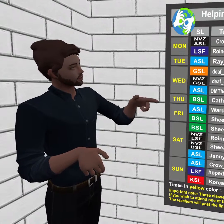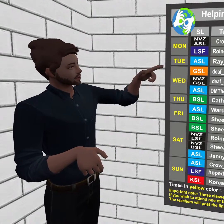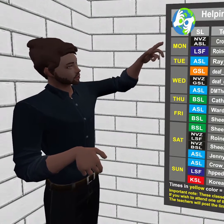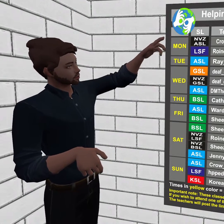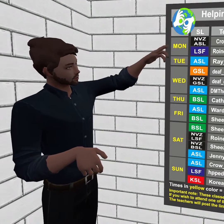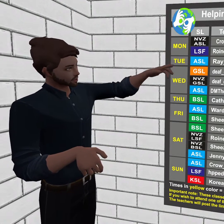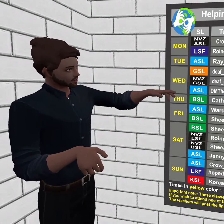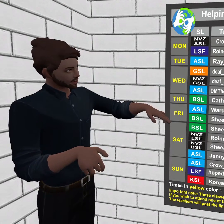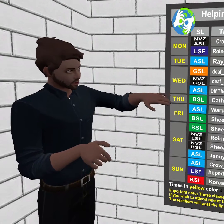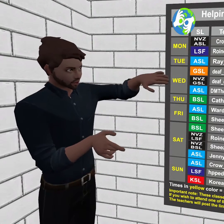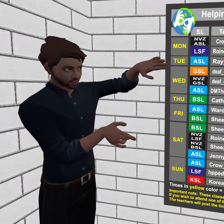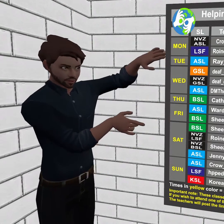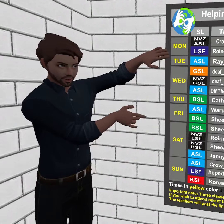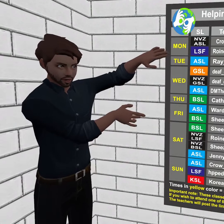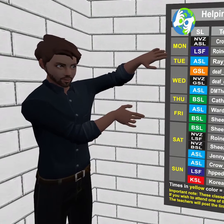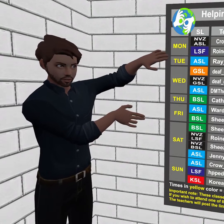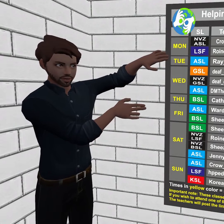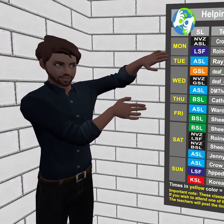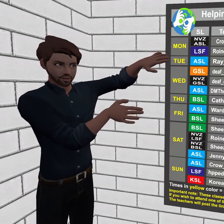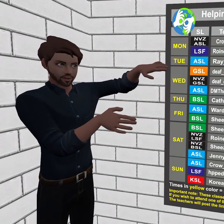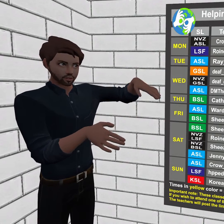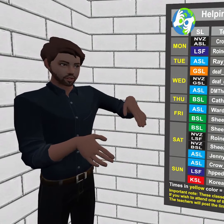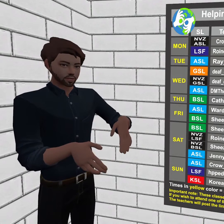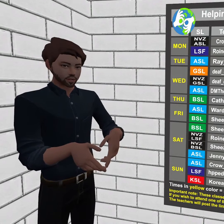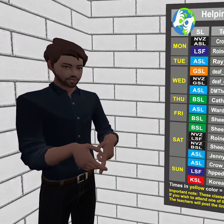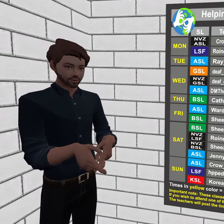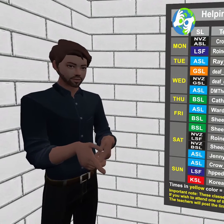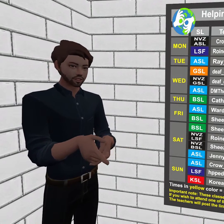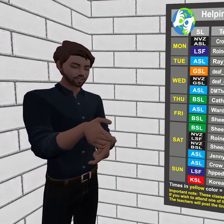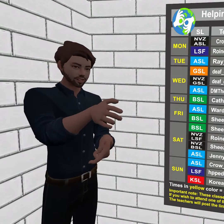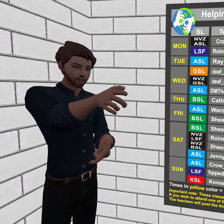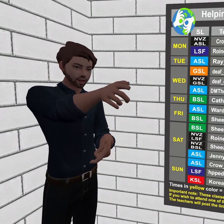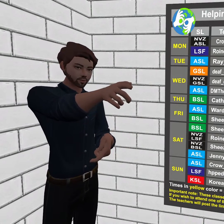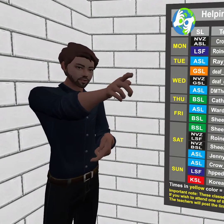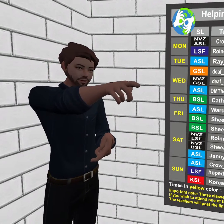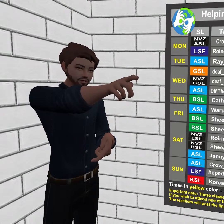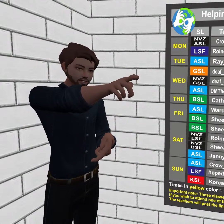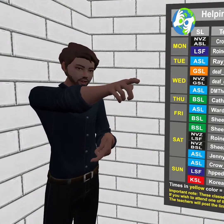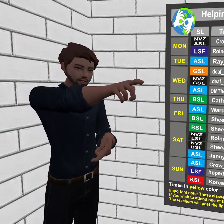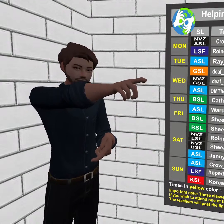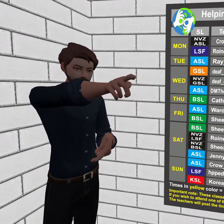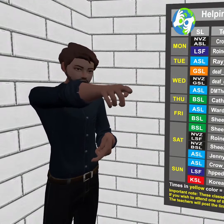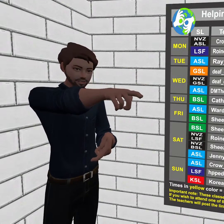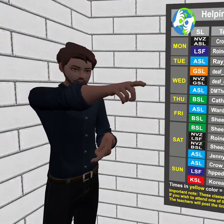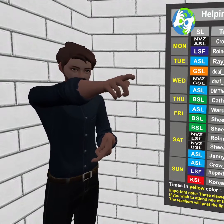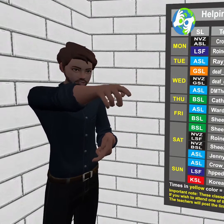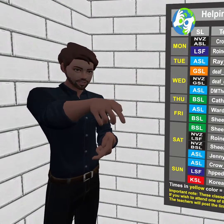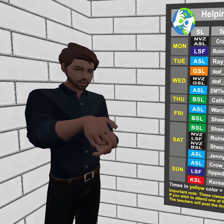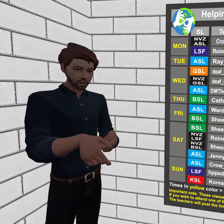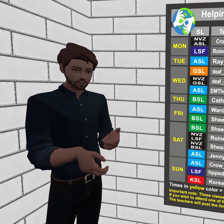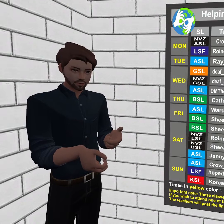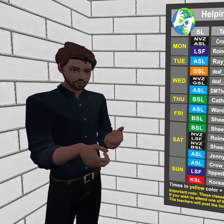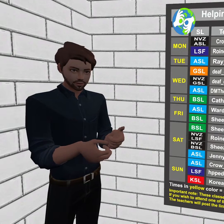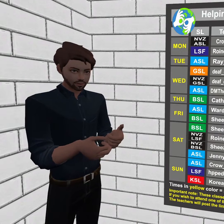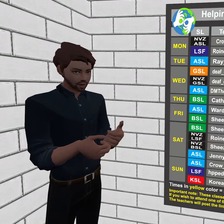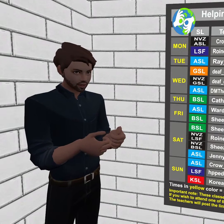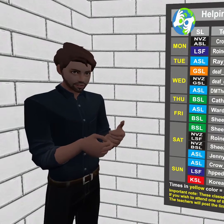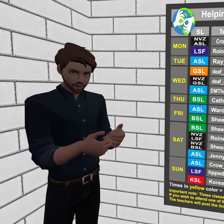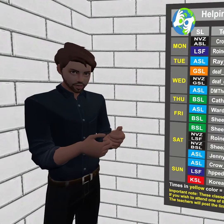Right, and then this schedule, we have it up in this and a couple other worlds, but there's also, if you've joined the Discord server, those times